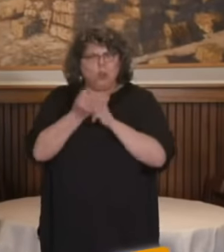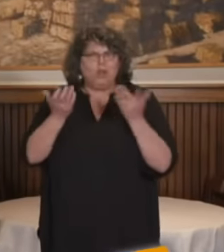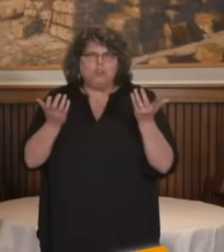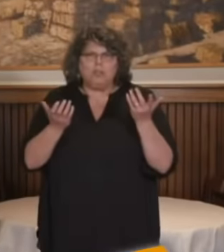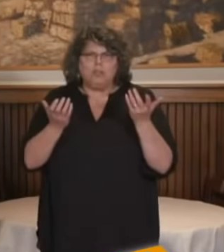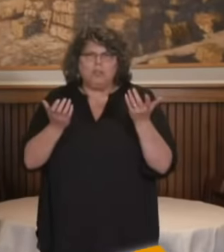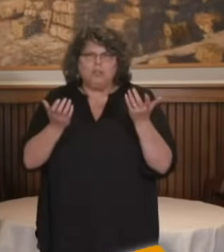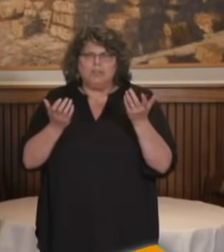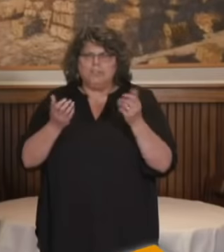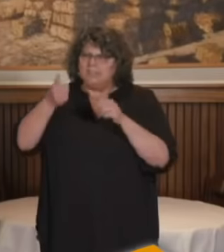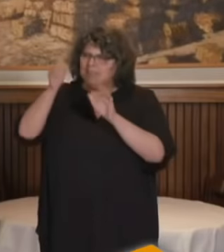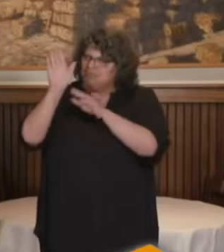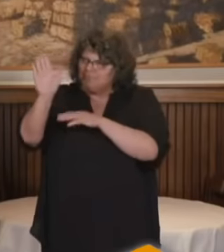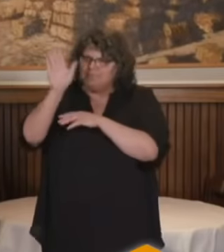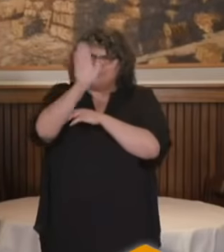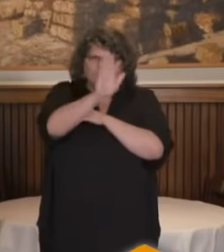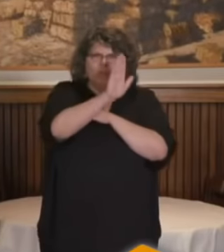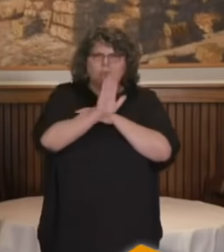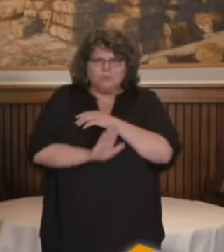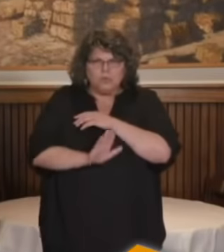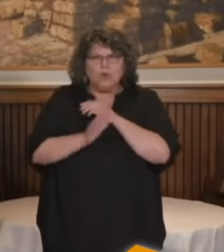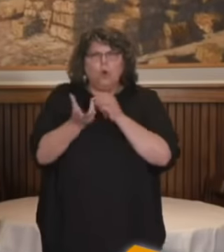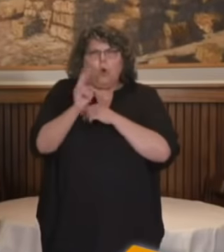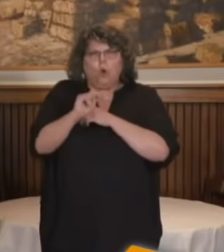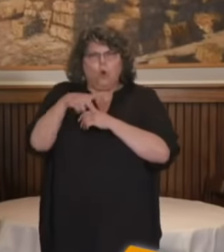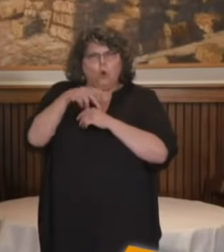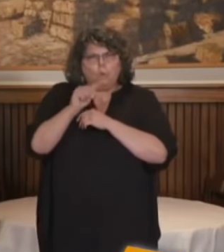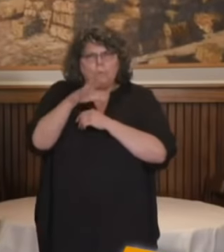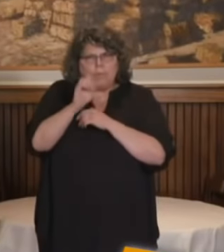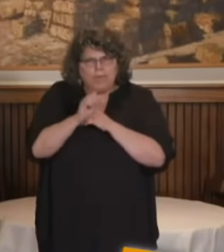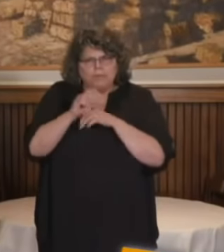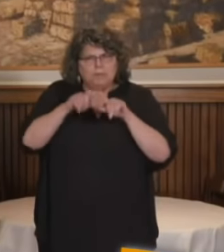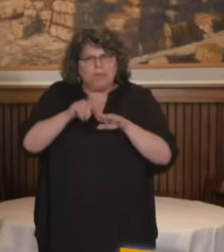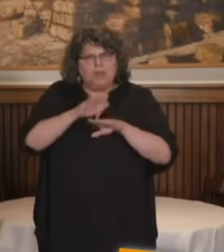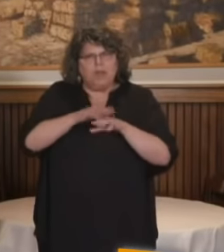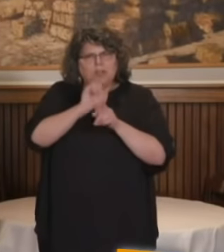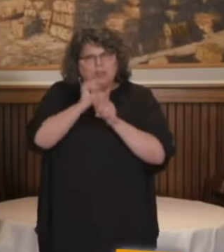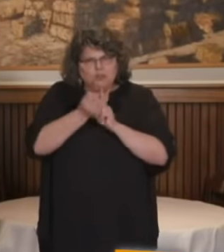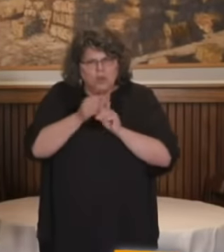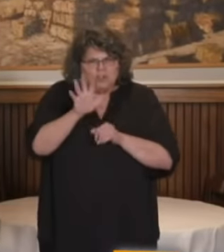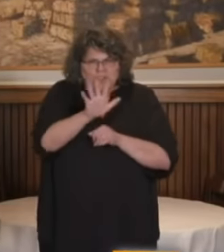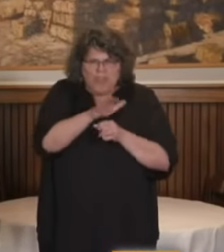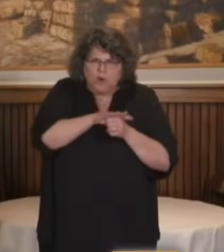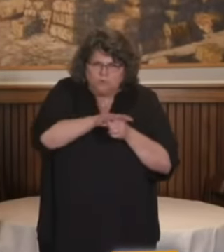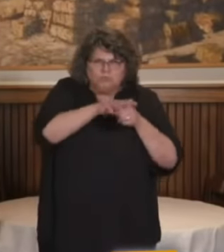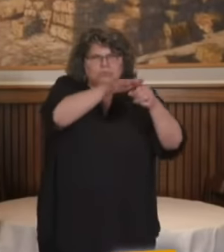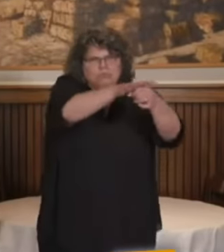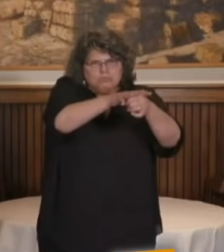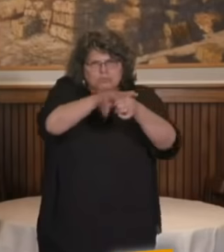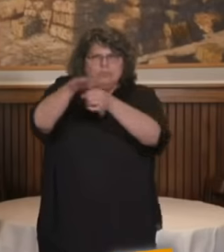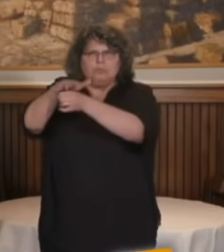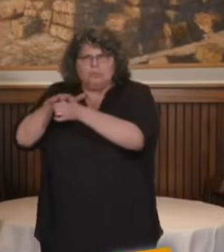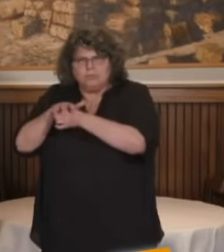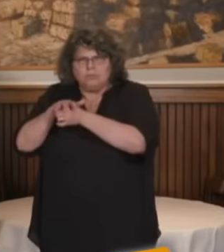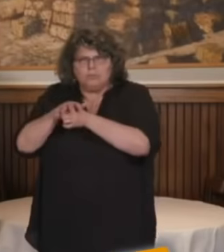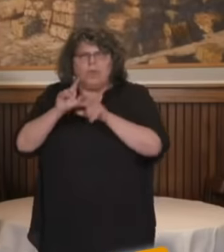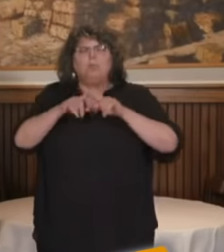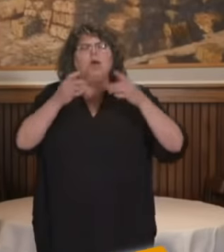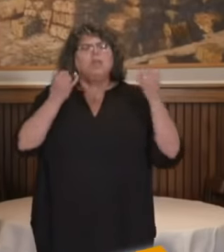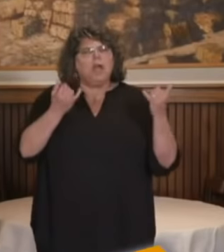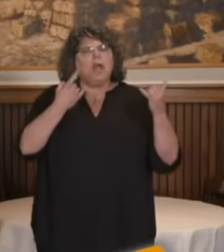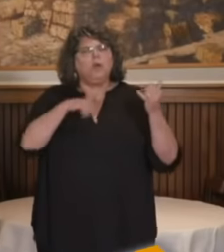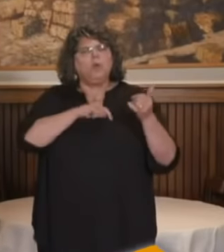They can move at their own pace based upon their own local conditions. But now we are broadening the